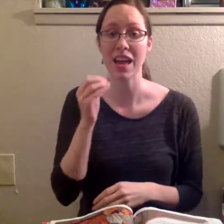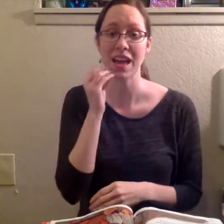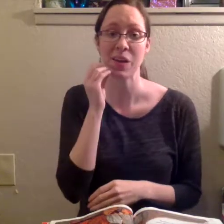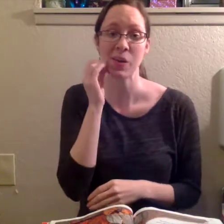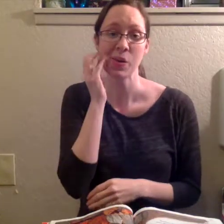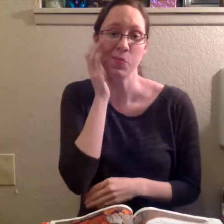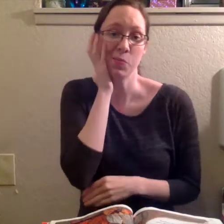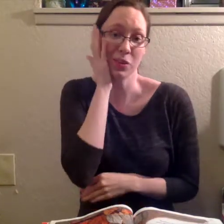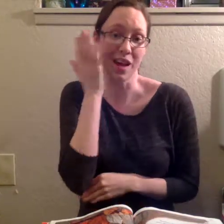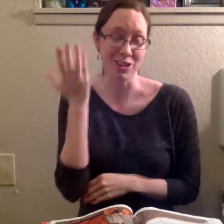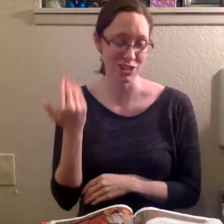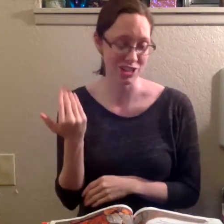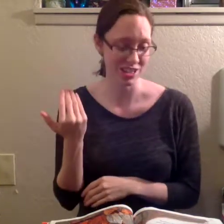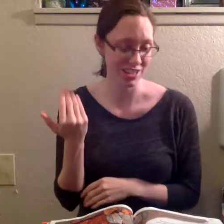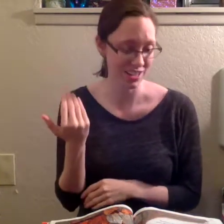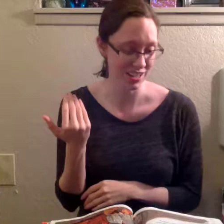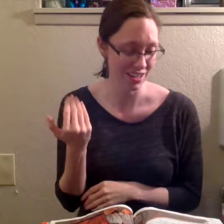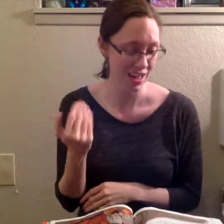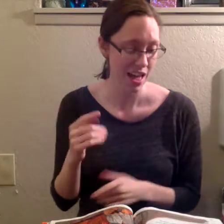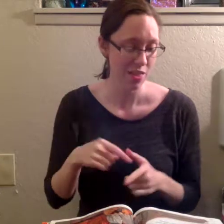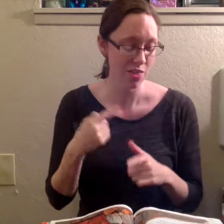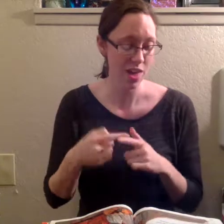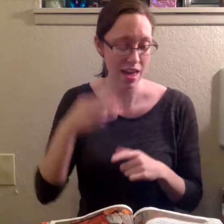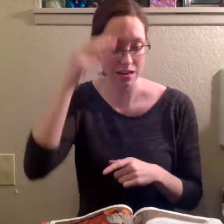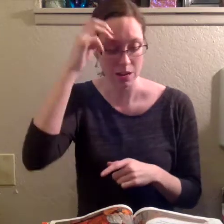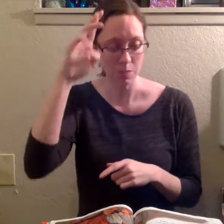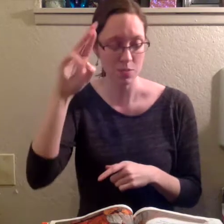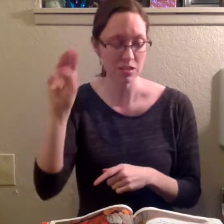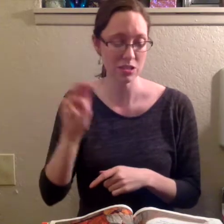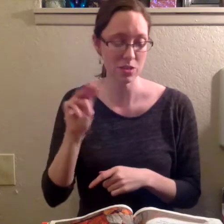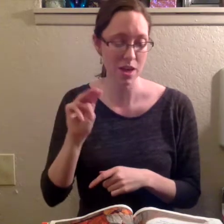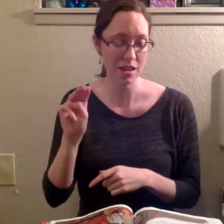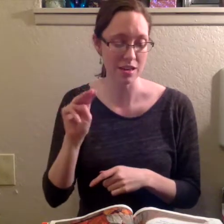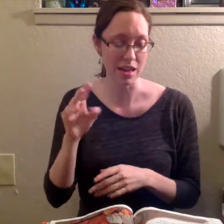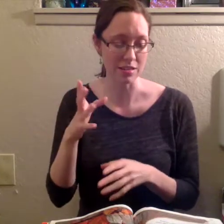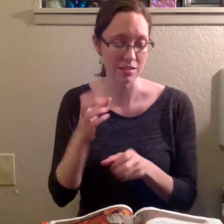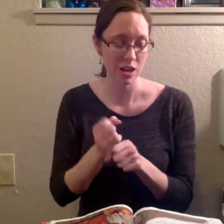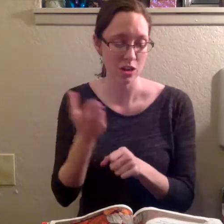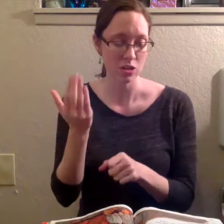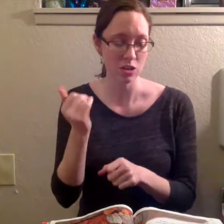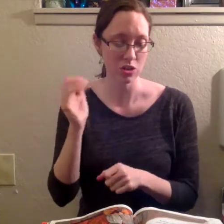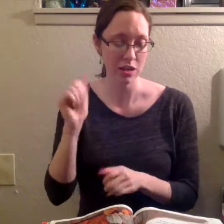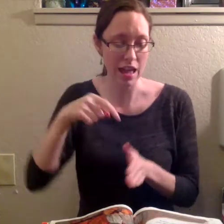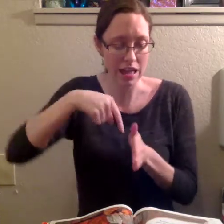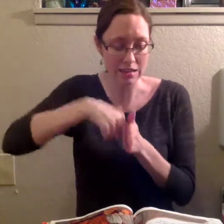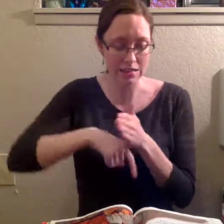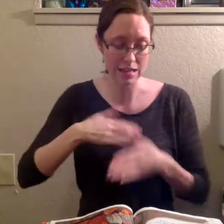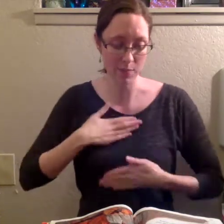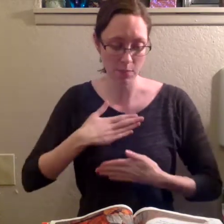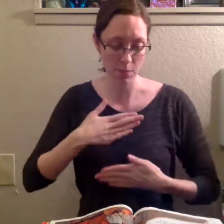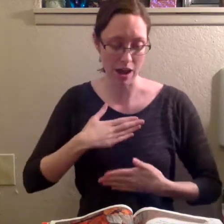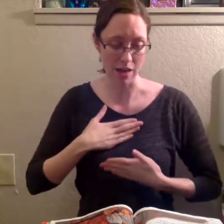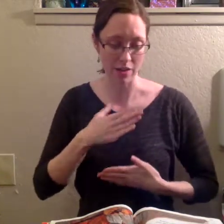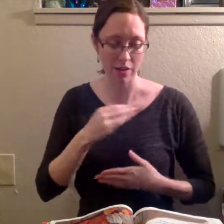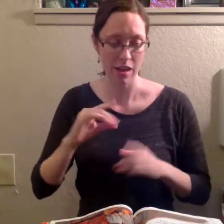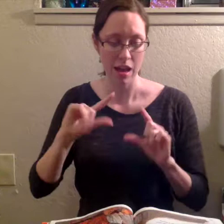Jose blushed. Then Mr. Mendez took a deep breath